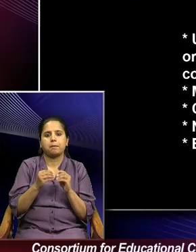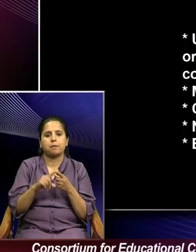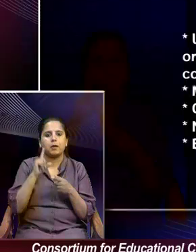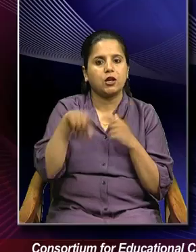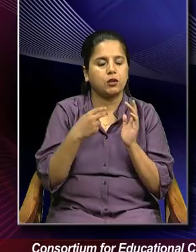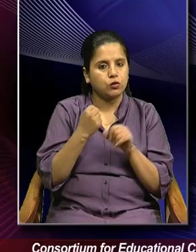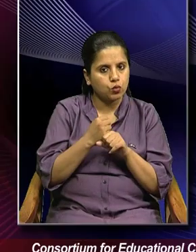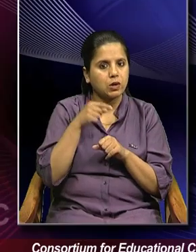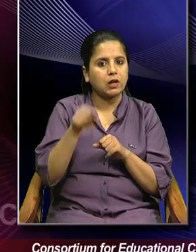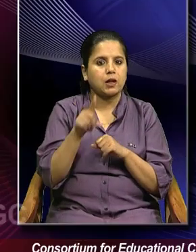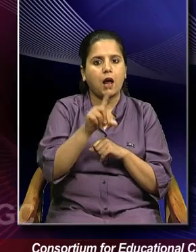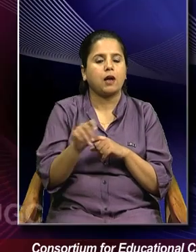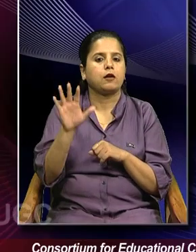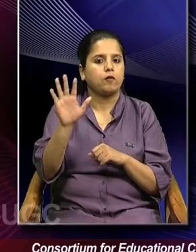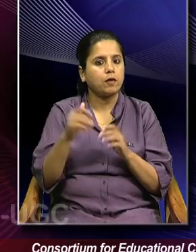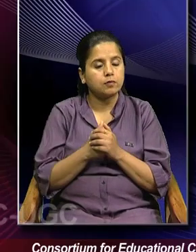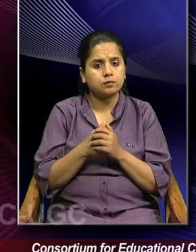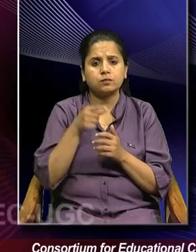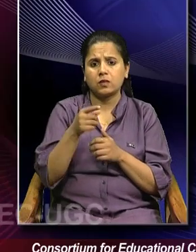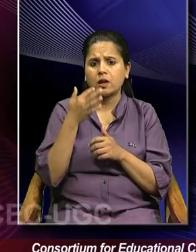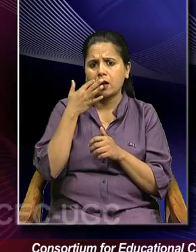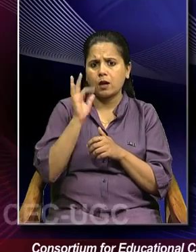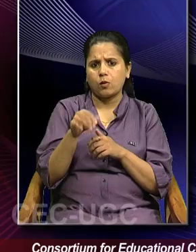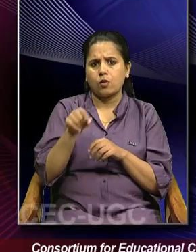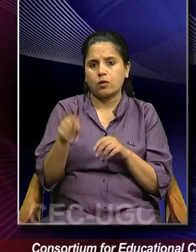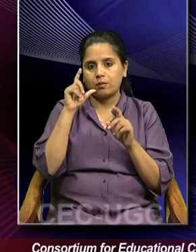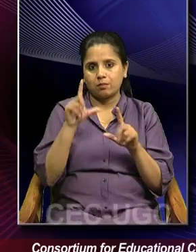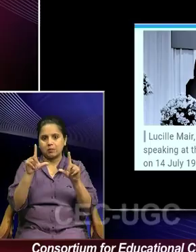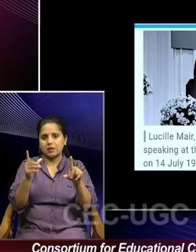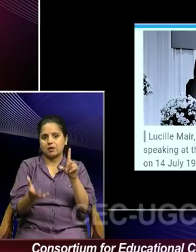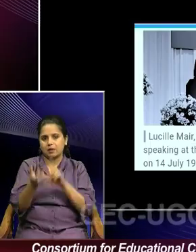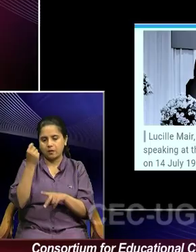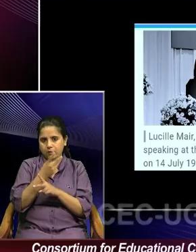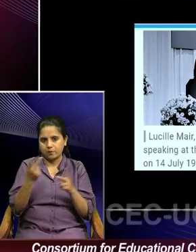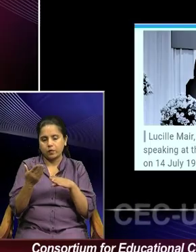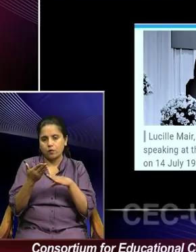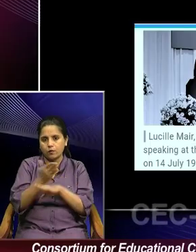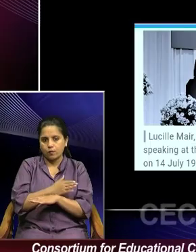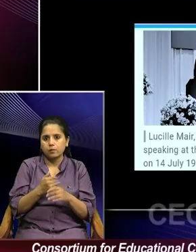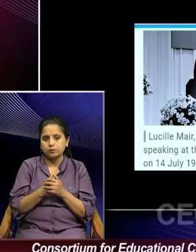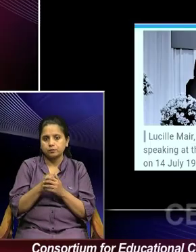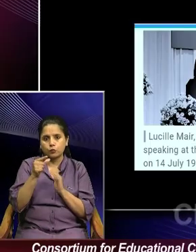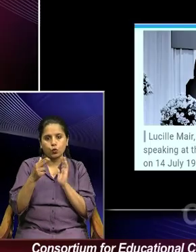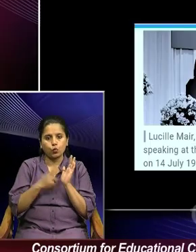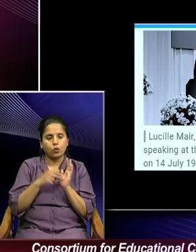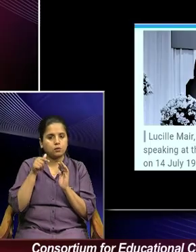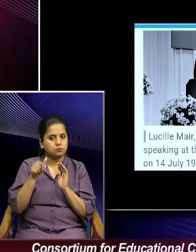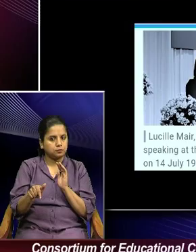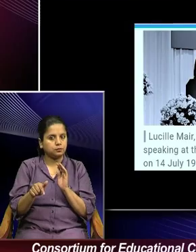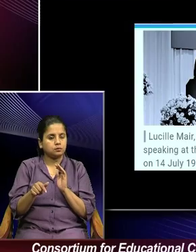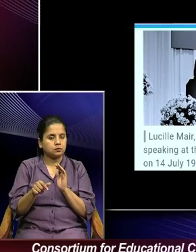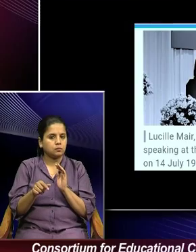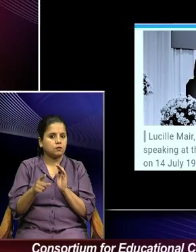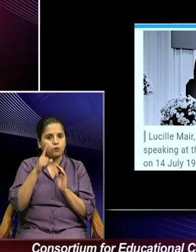in 1995. So, this is an important picture that we get from the United Nations